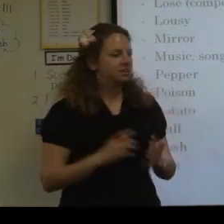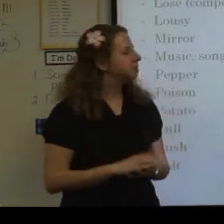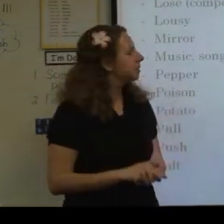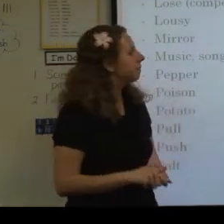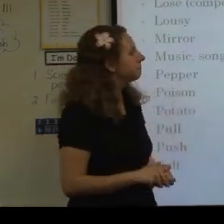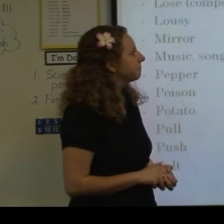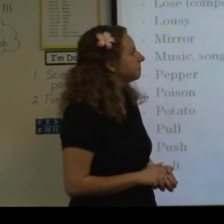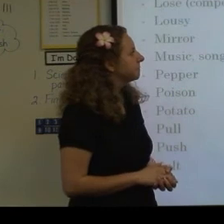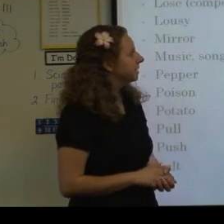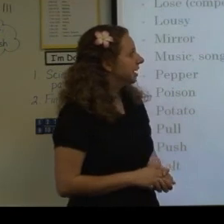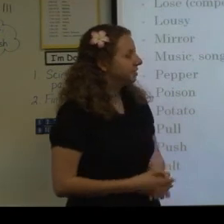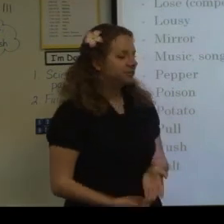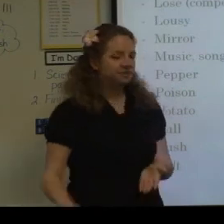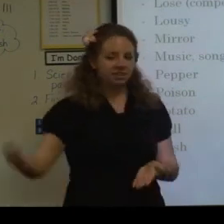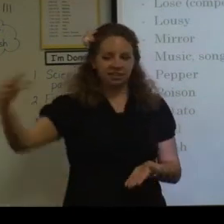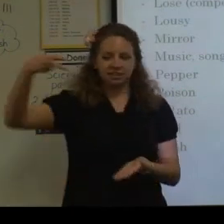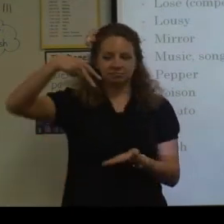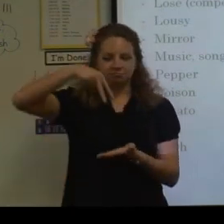as well. Okay, and you have stand.